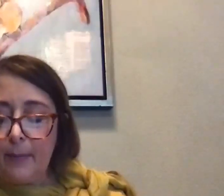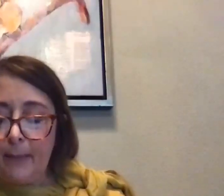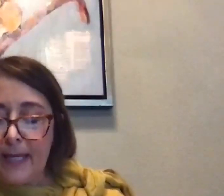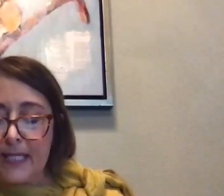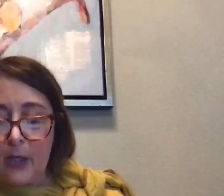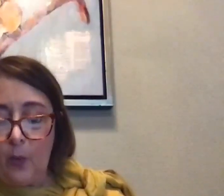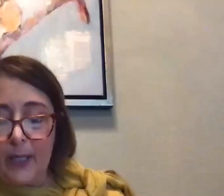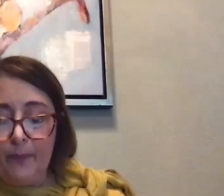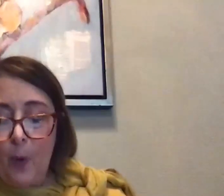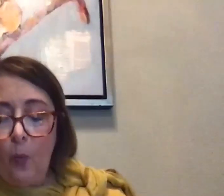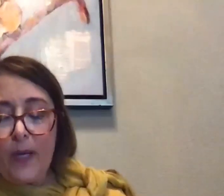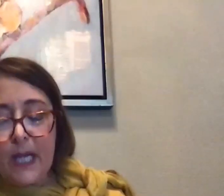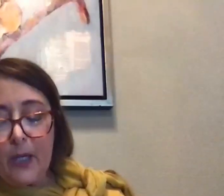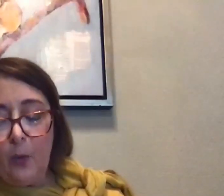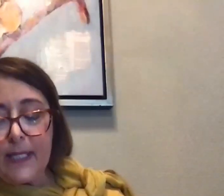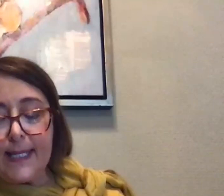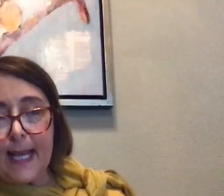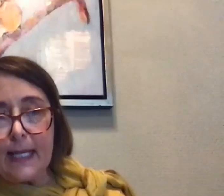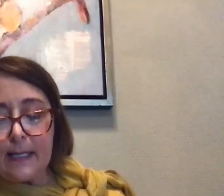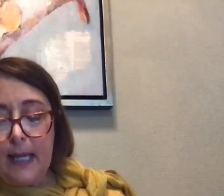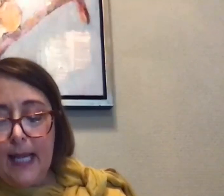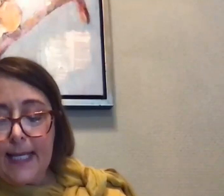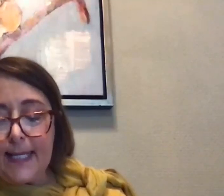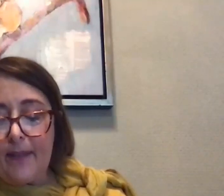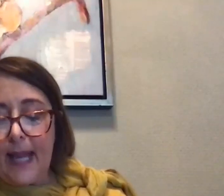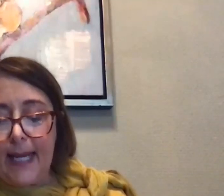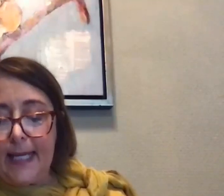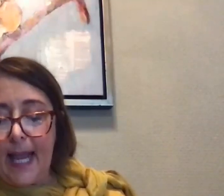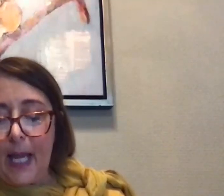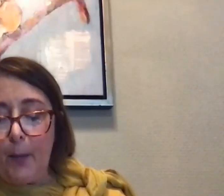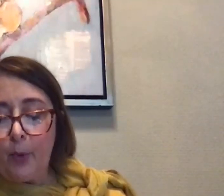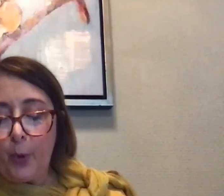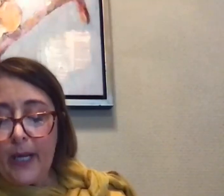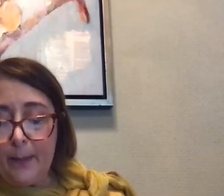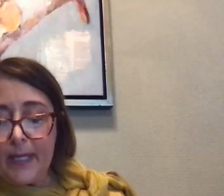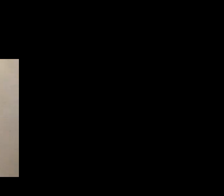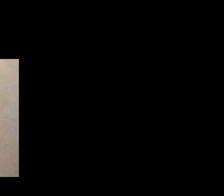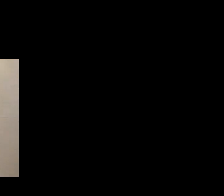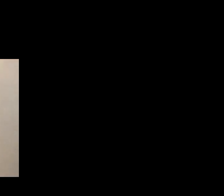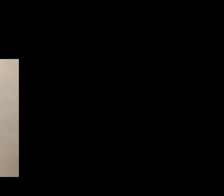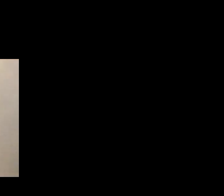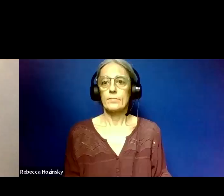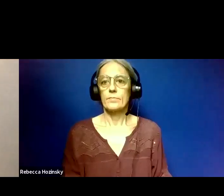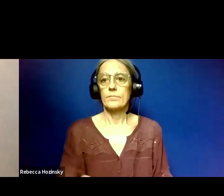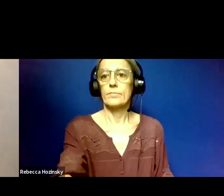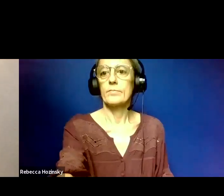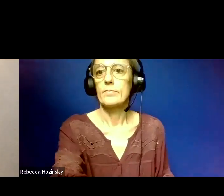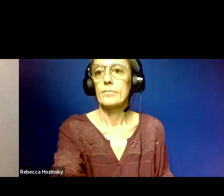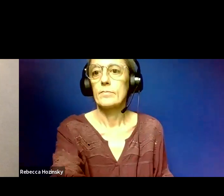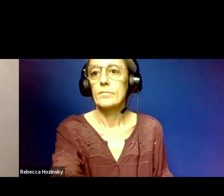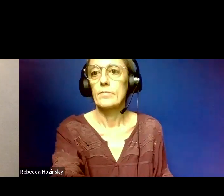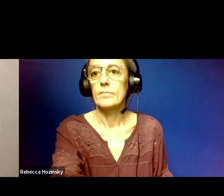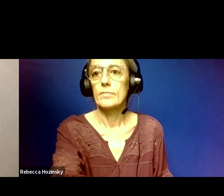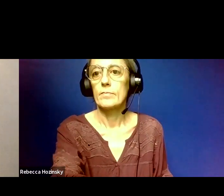let's, back to Title I. What Title I says is that the ADA prohibits private employers